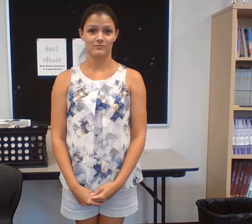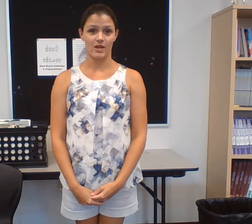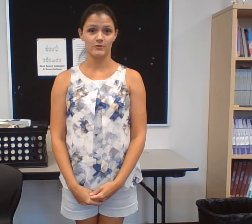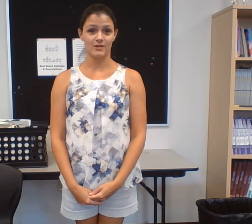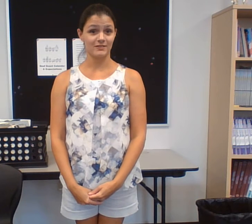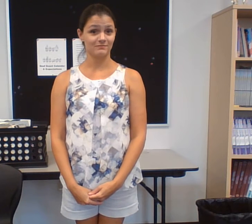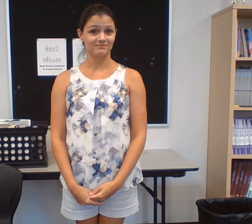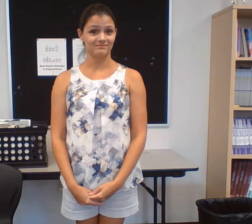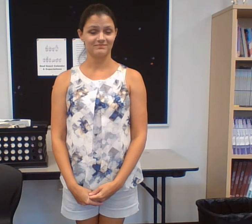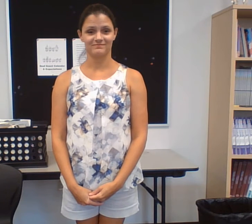How do you sign it?